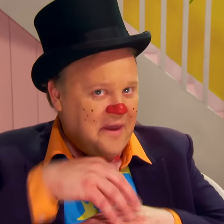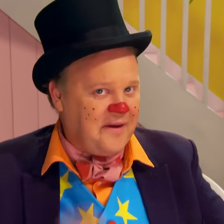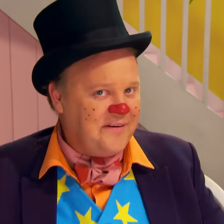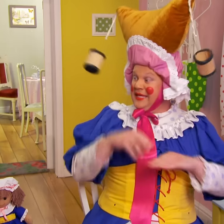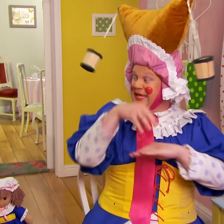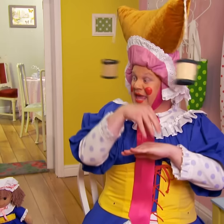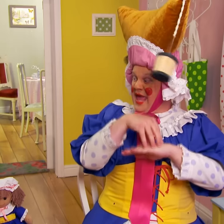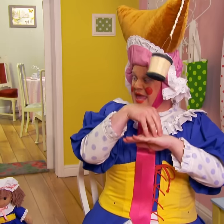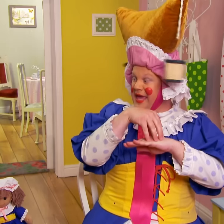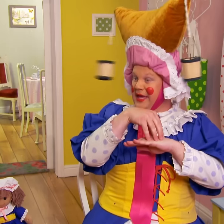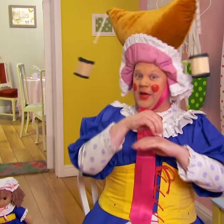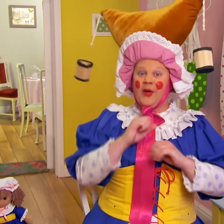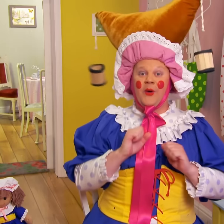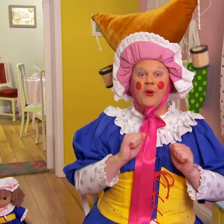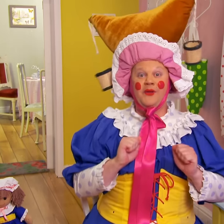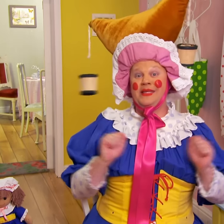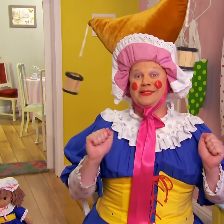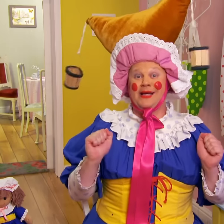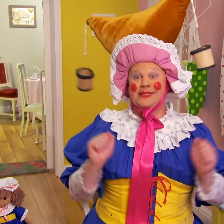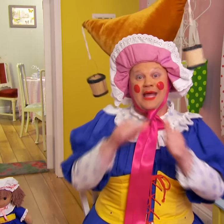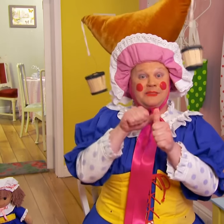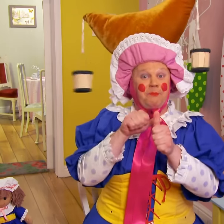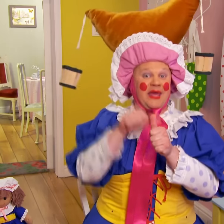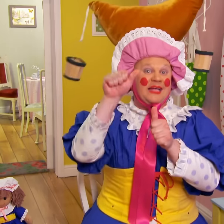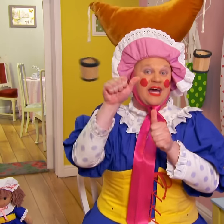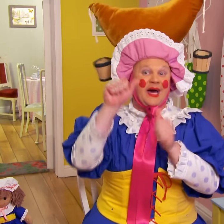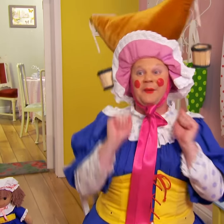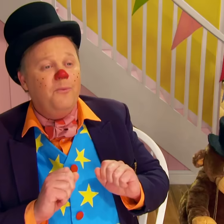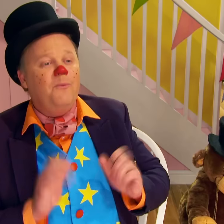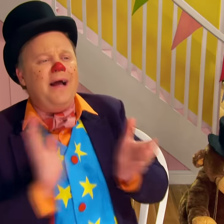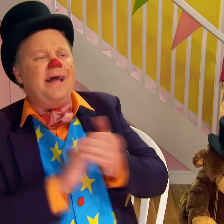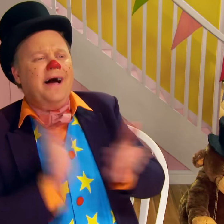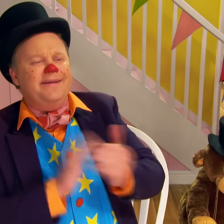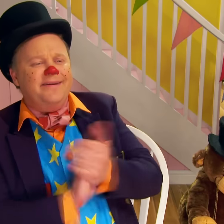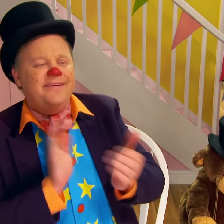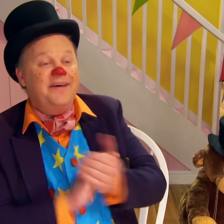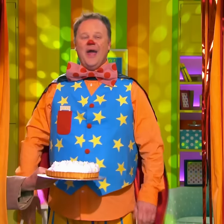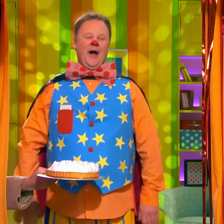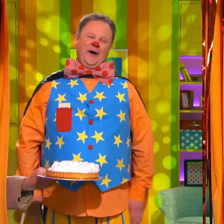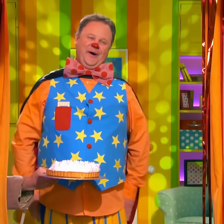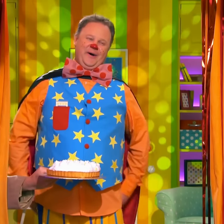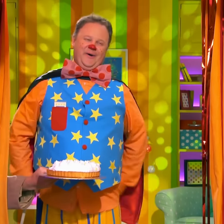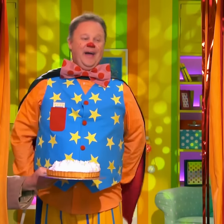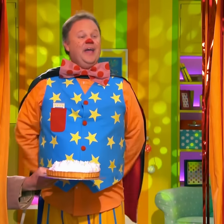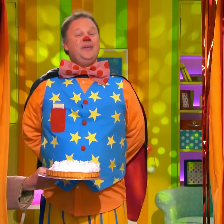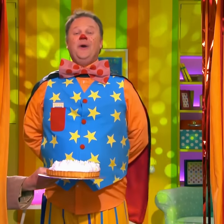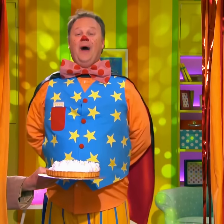Cake. Cake? Oh, this just gets better. Well done. Oh, you